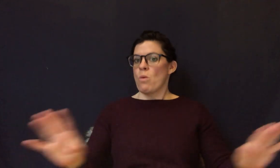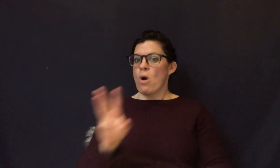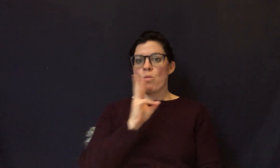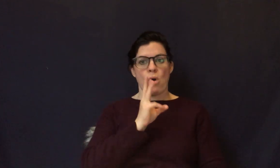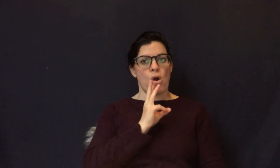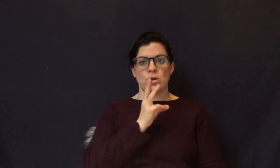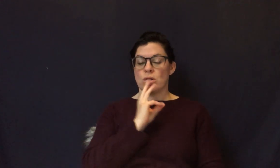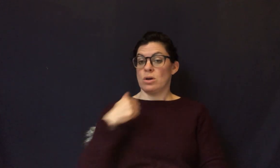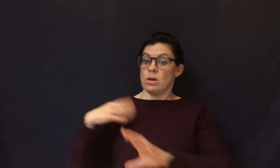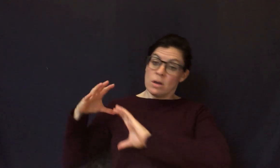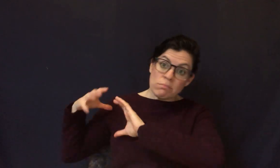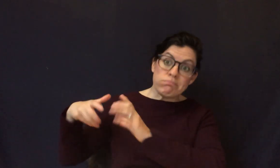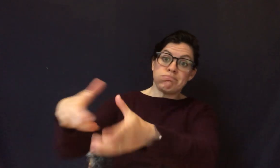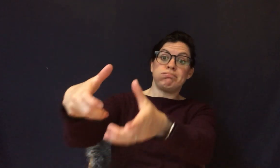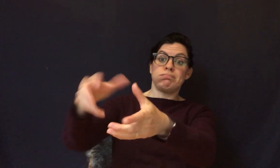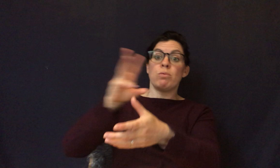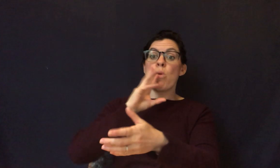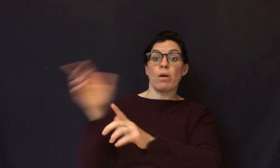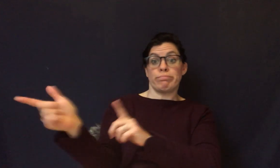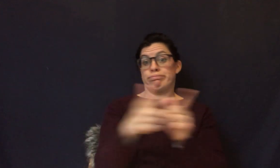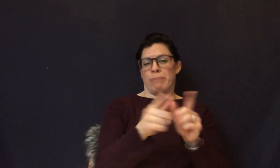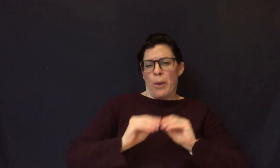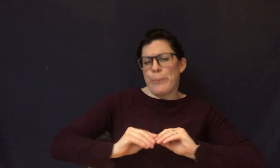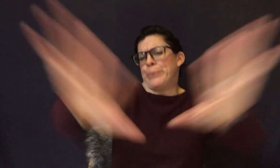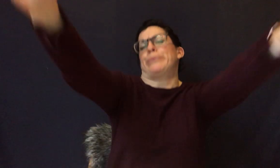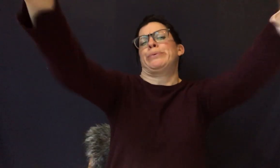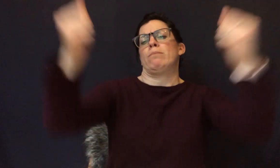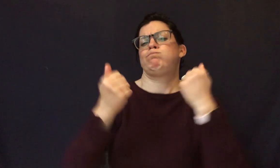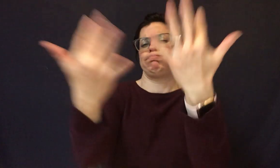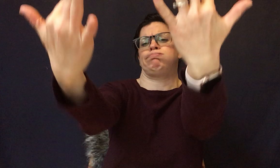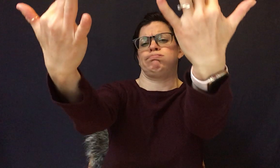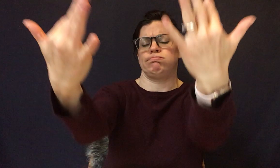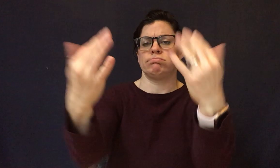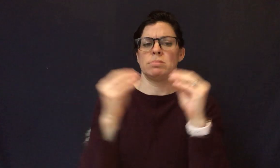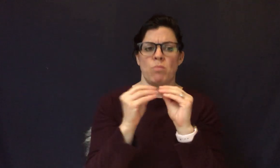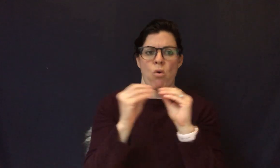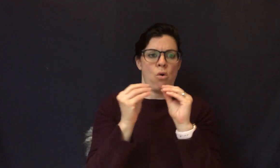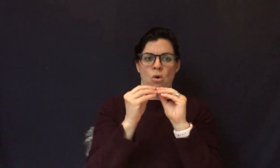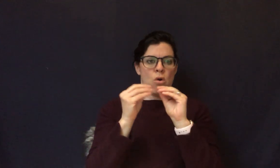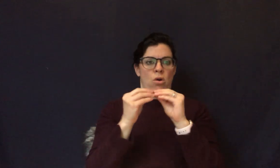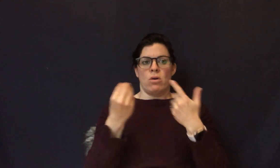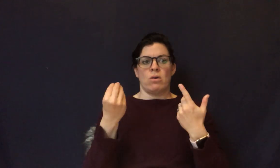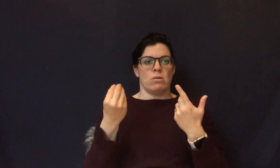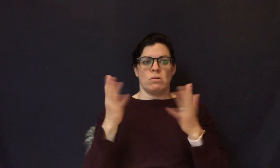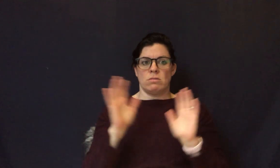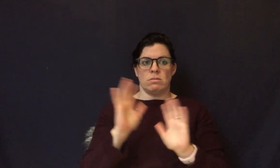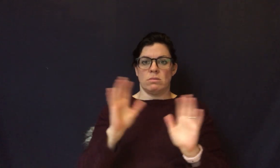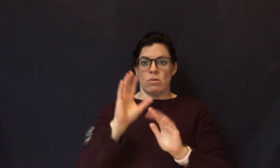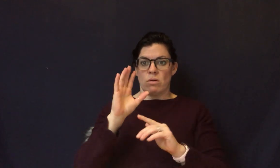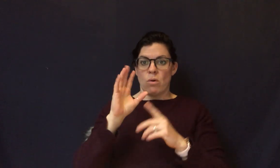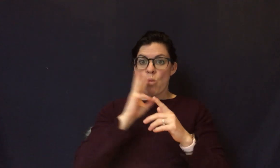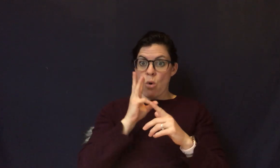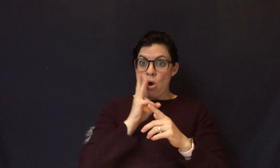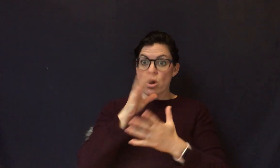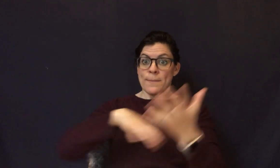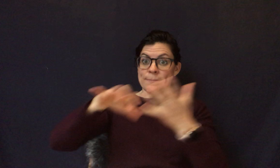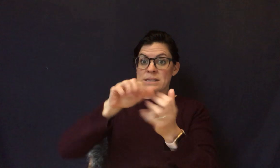they liquid? They are liquid. Yes. So if you try to spray those with water, you're only going to spread the